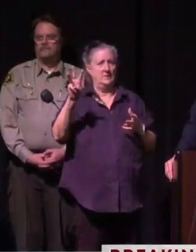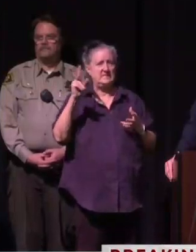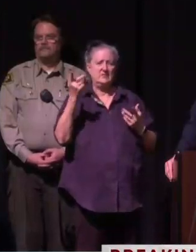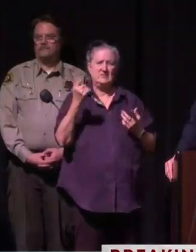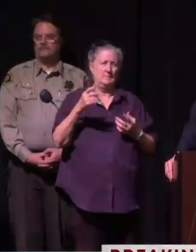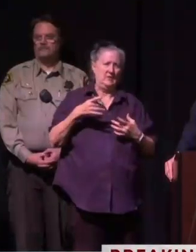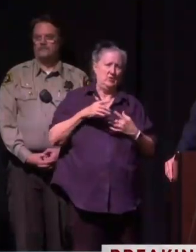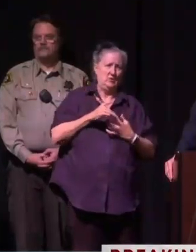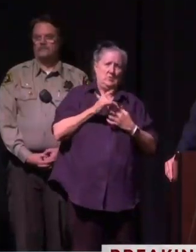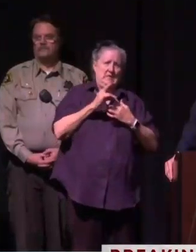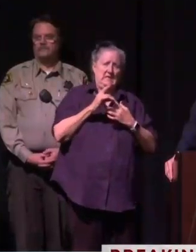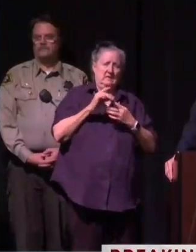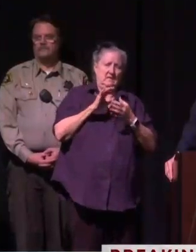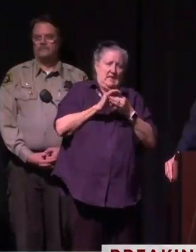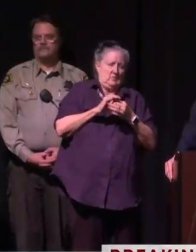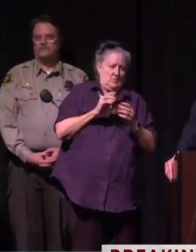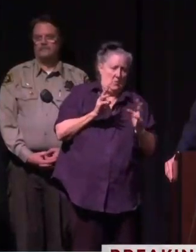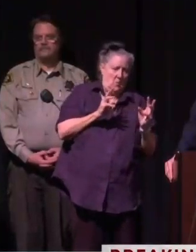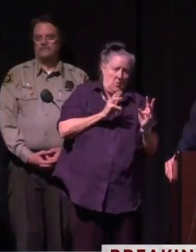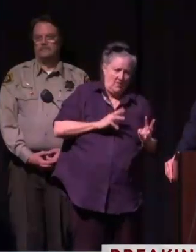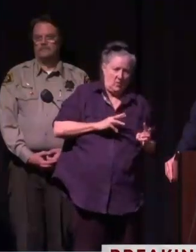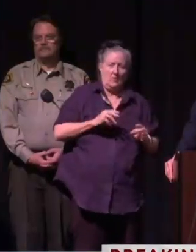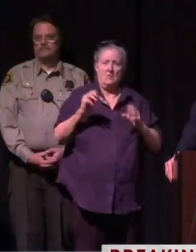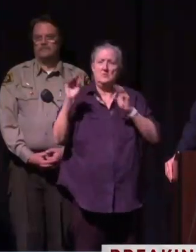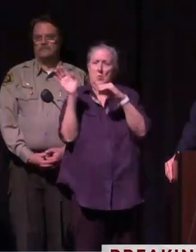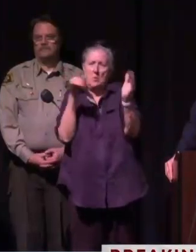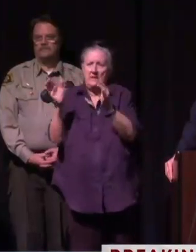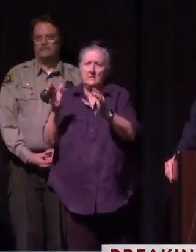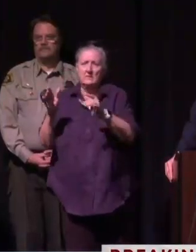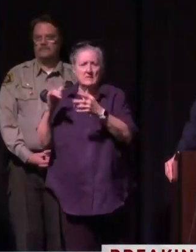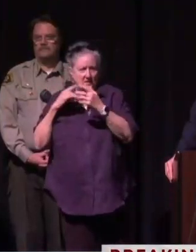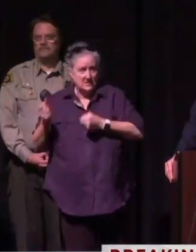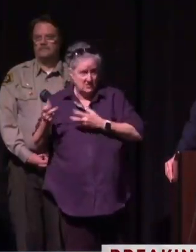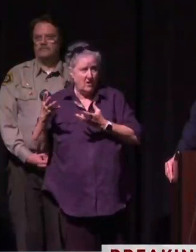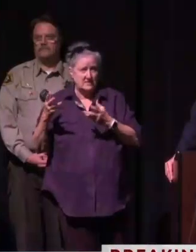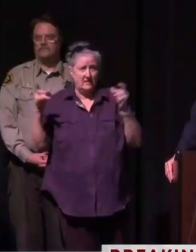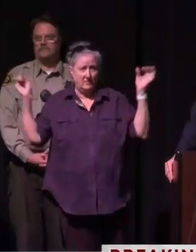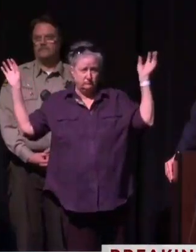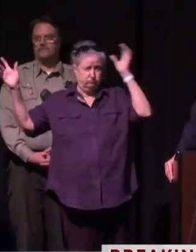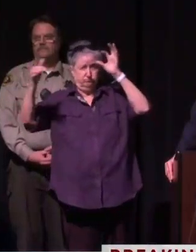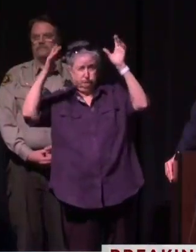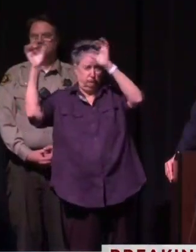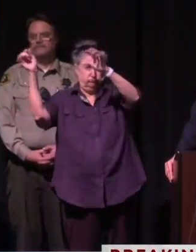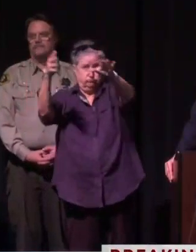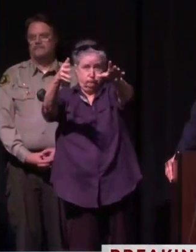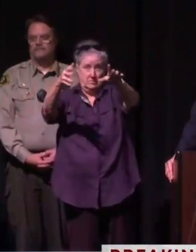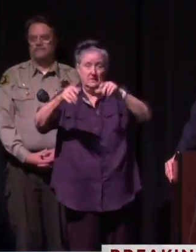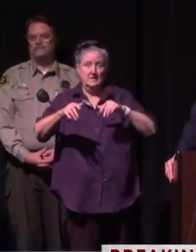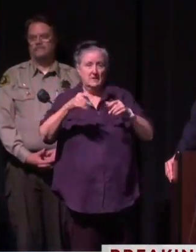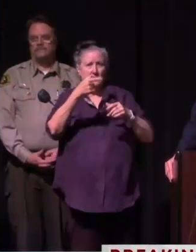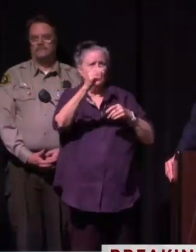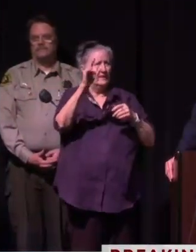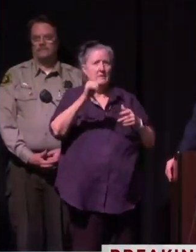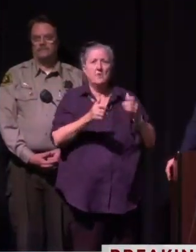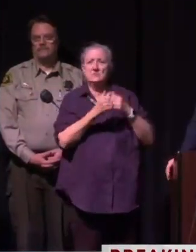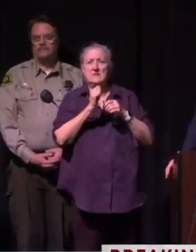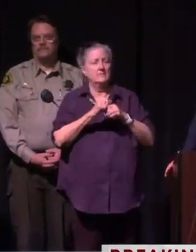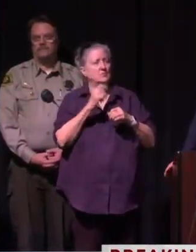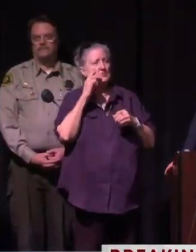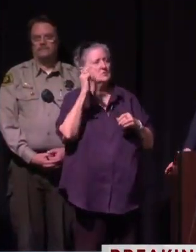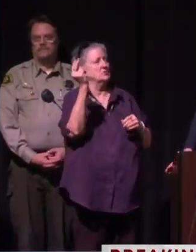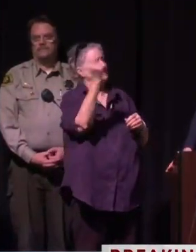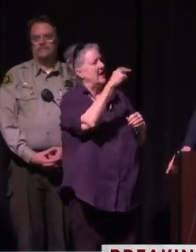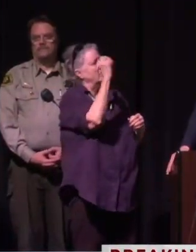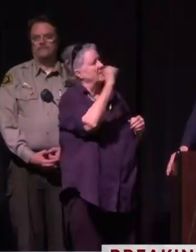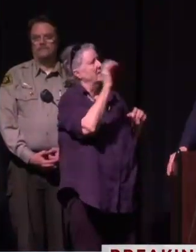the weather and the wind that is causing that smoke to blow into Goleta? Usually you could just look